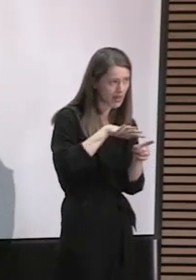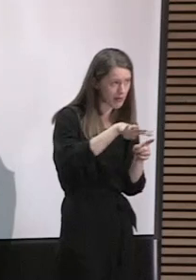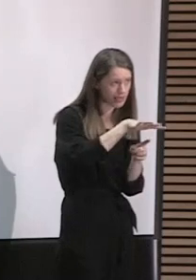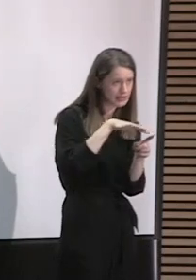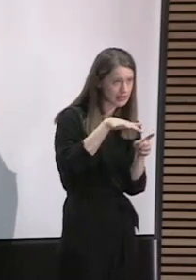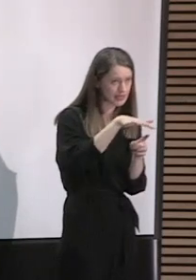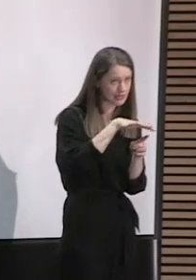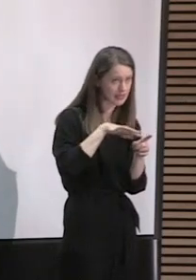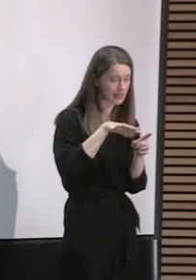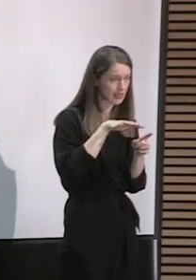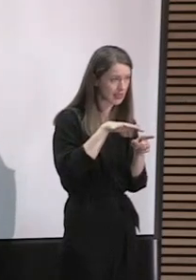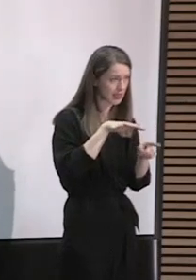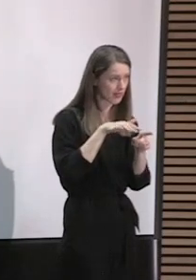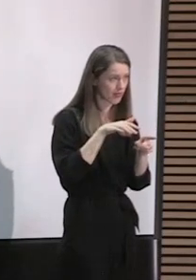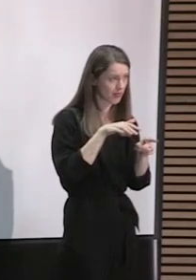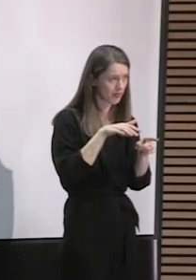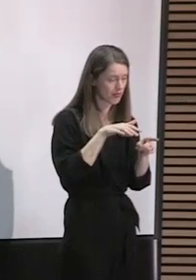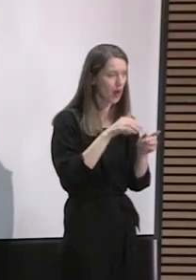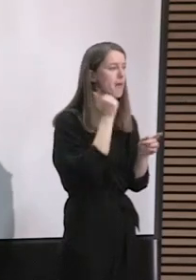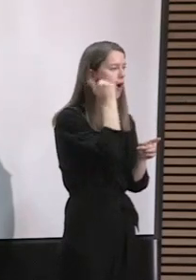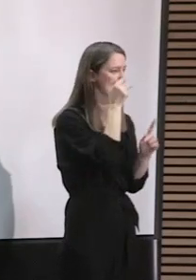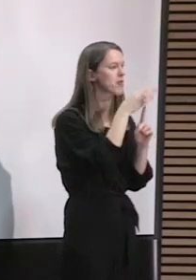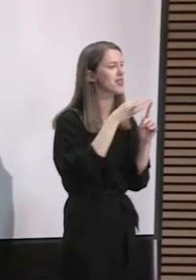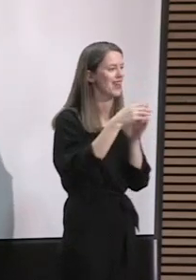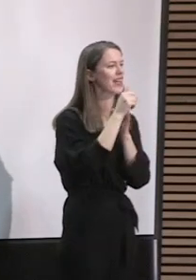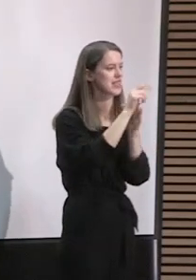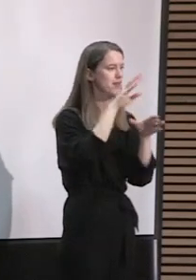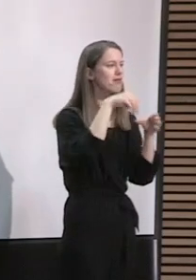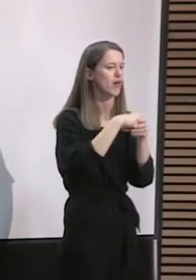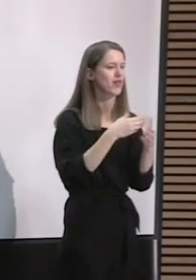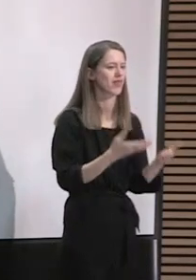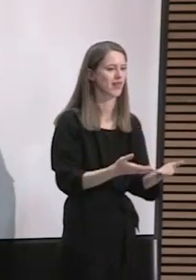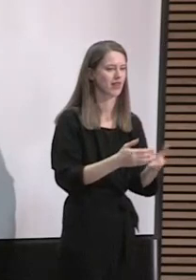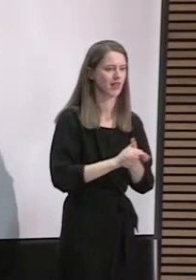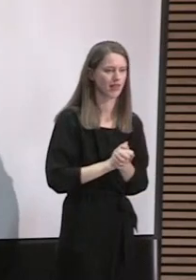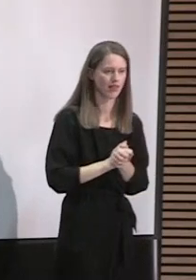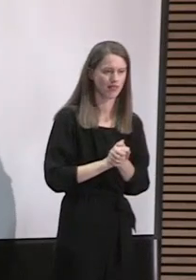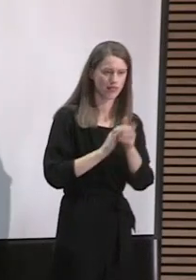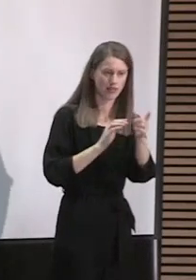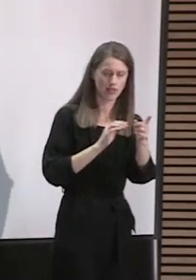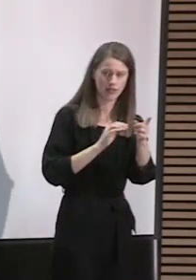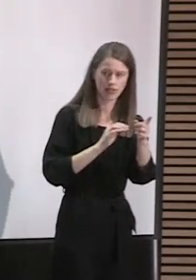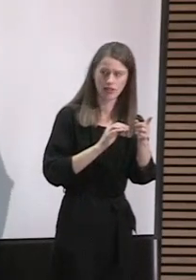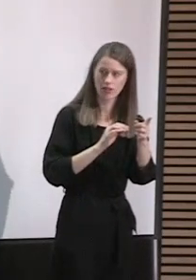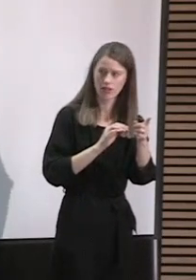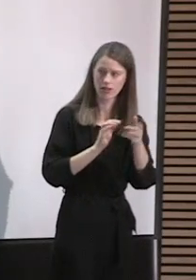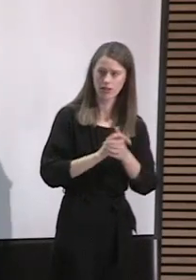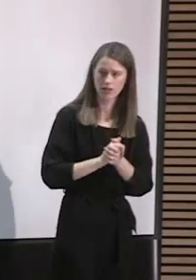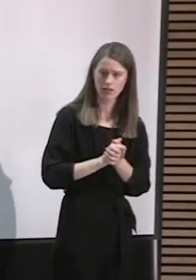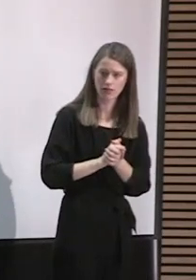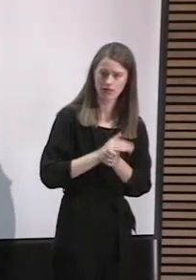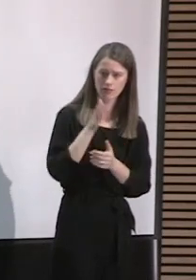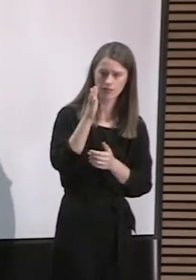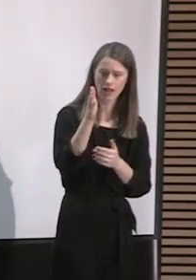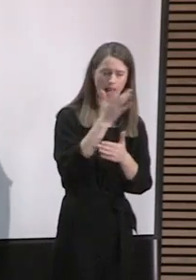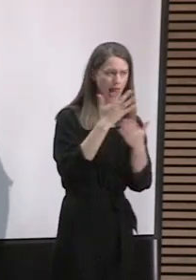case, the Māori and Pacific providers have played a leading role in all those areas. Okay, how many businesses we'll come over here. How many